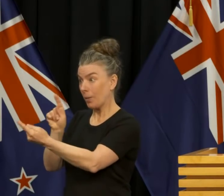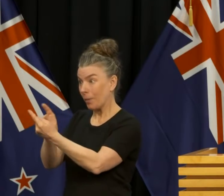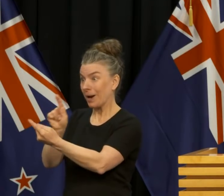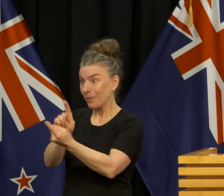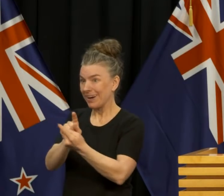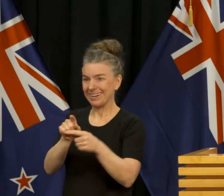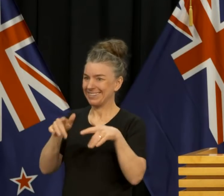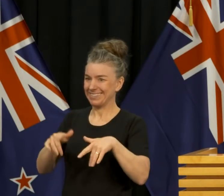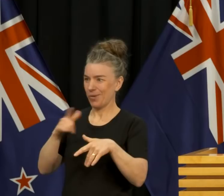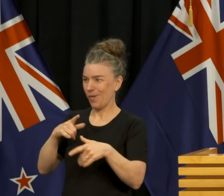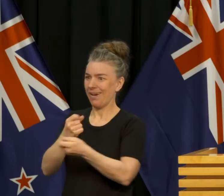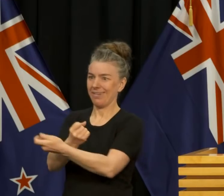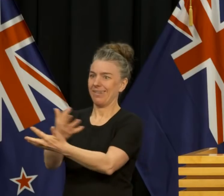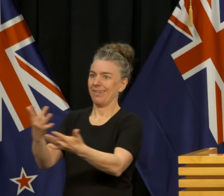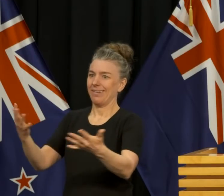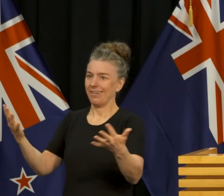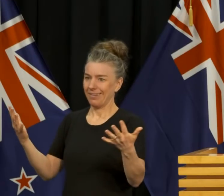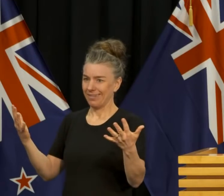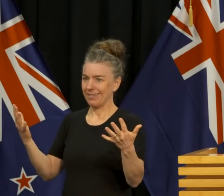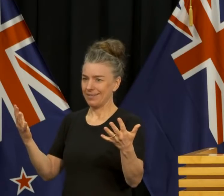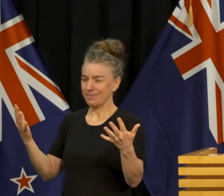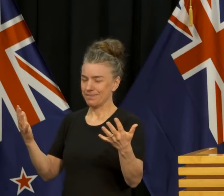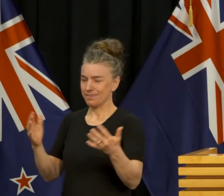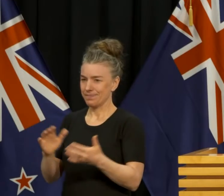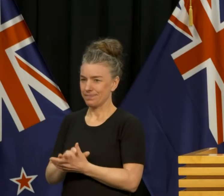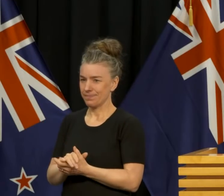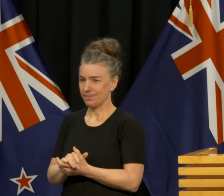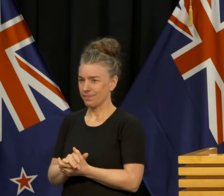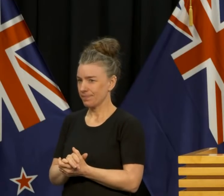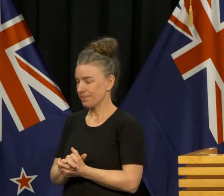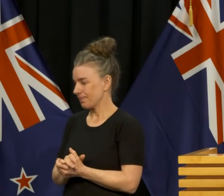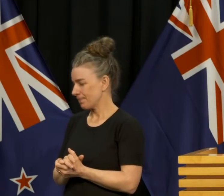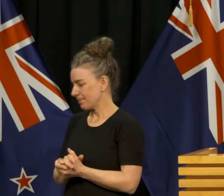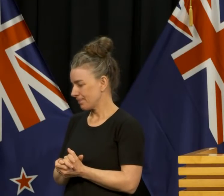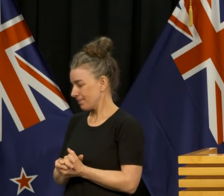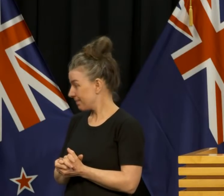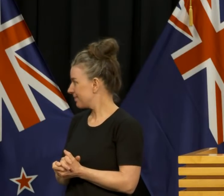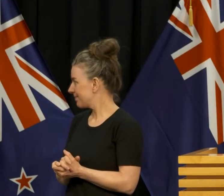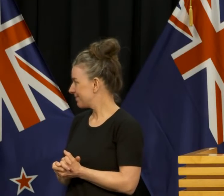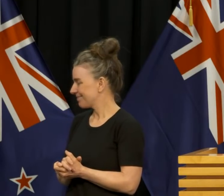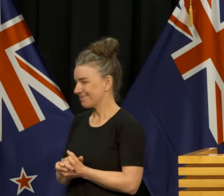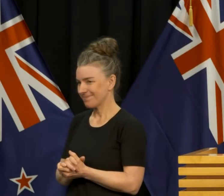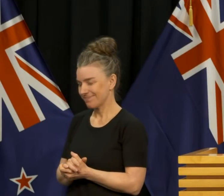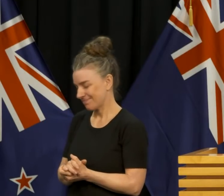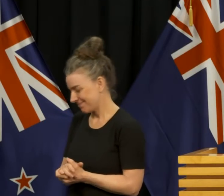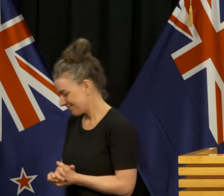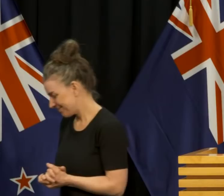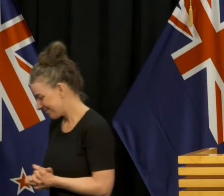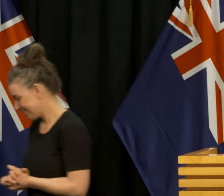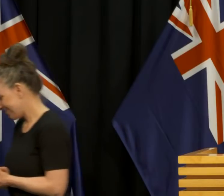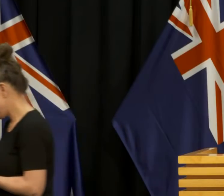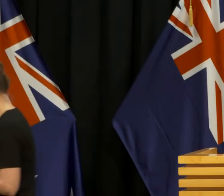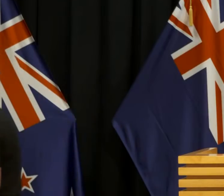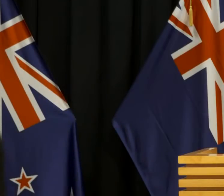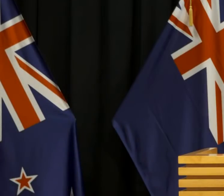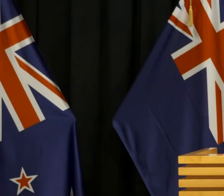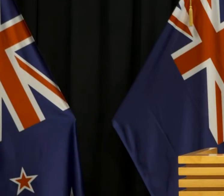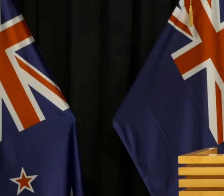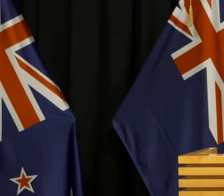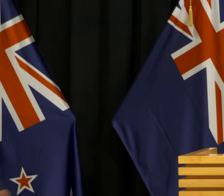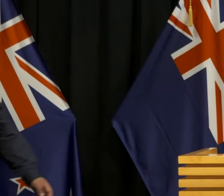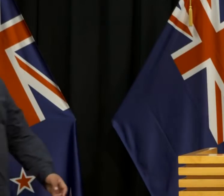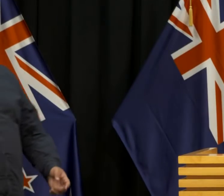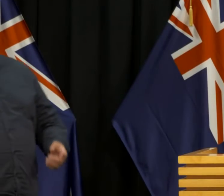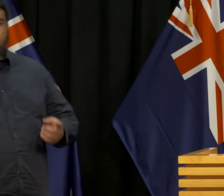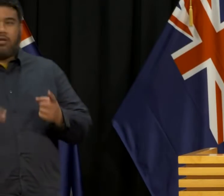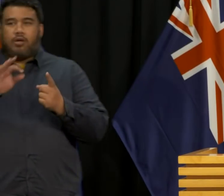imagine, there are quite a few players in the international education space, from the universities, the PTEs, the English language schools, the polytechs, the schools,